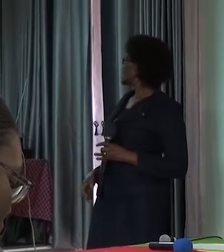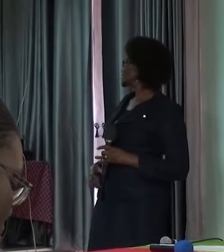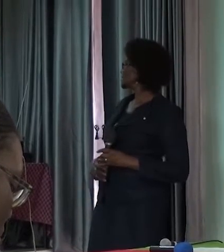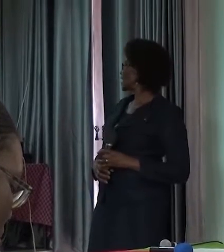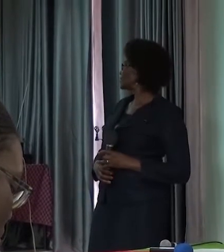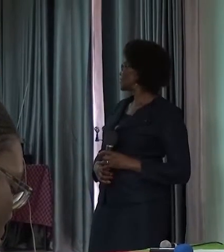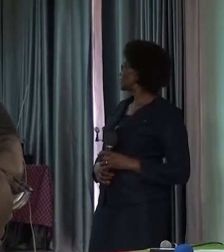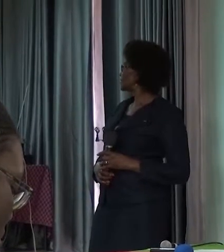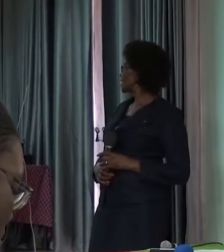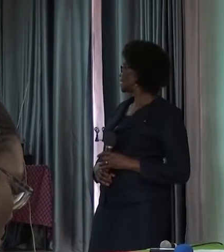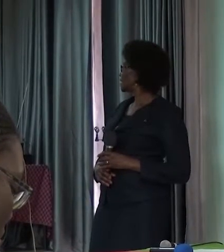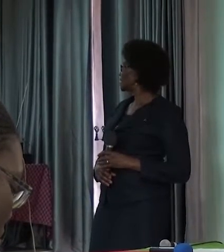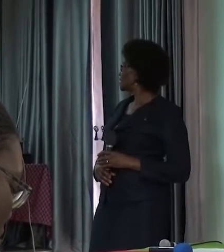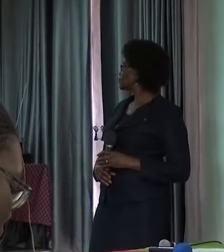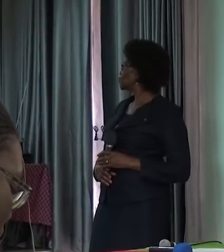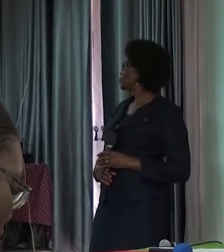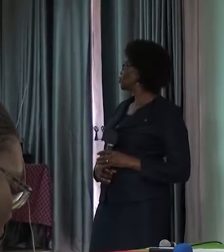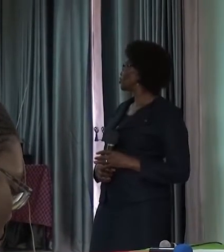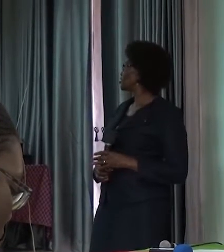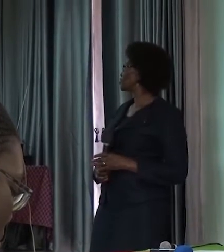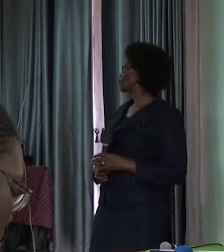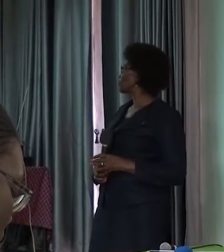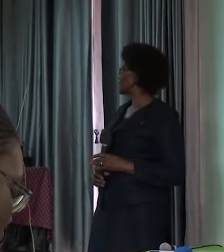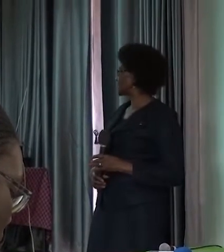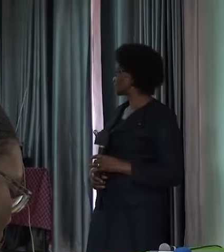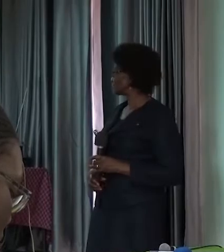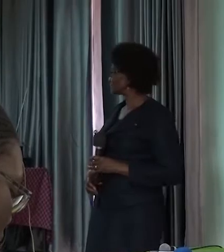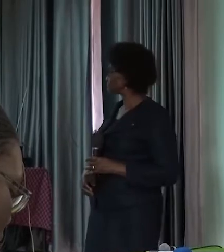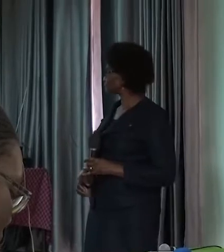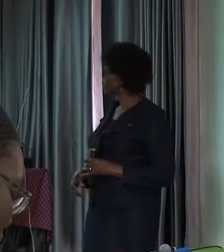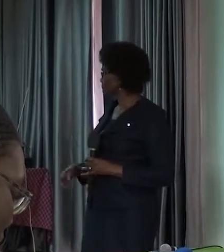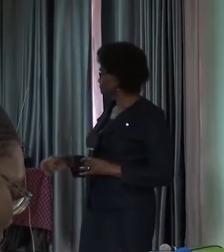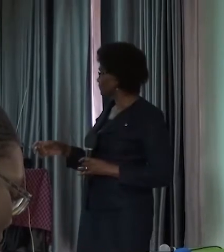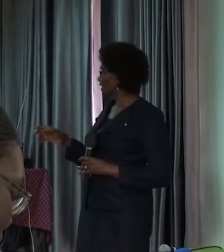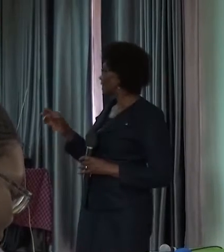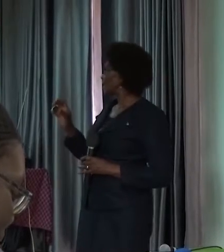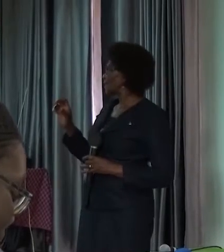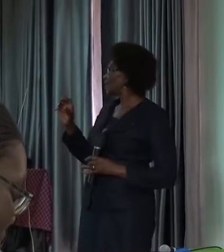The next slide, forming communities of practice.